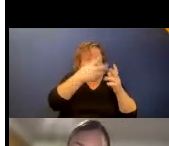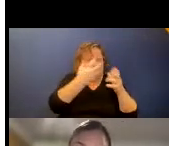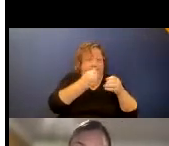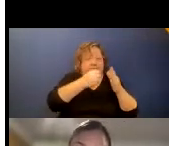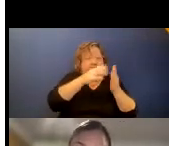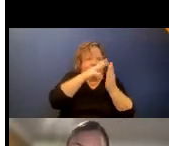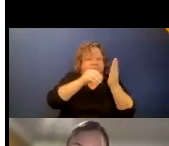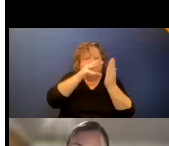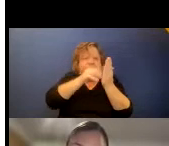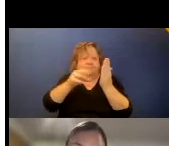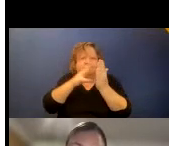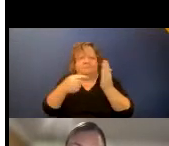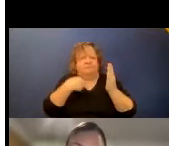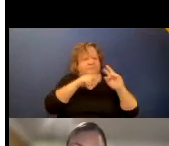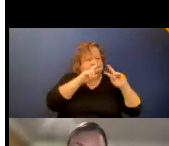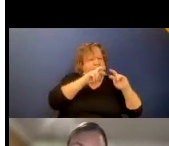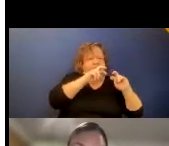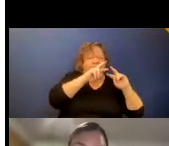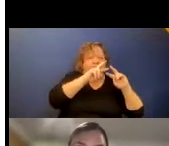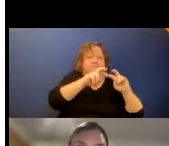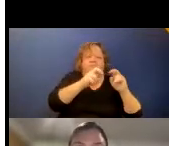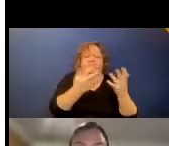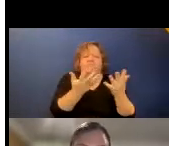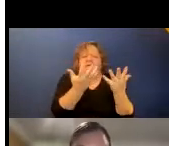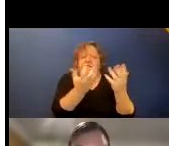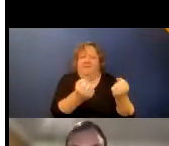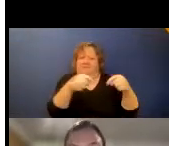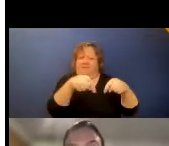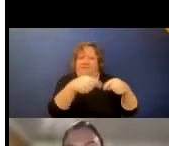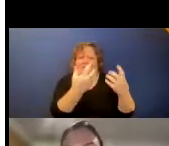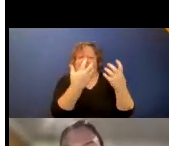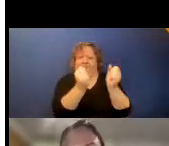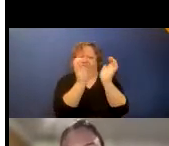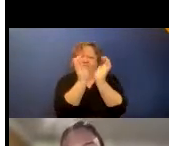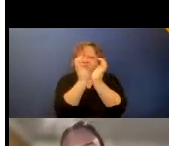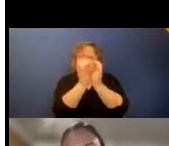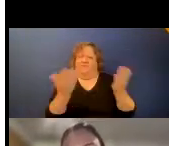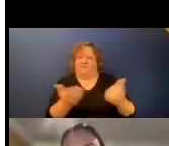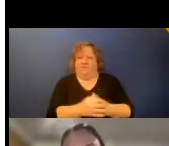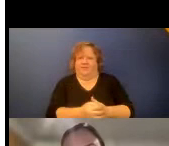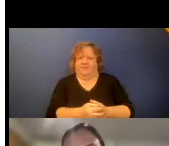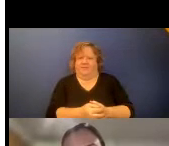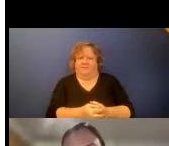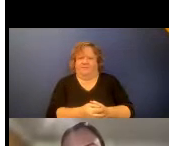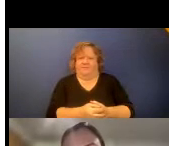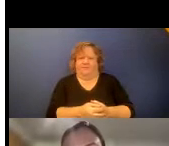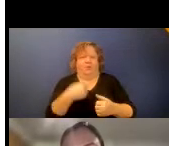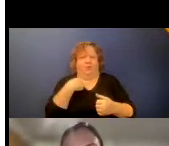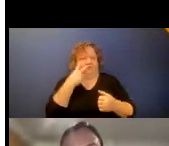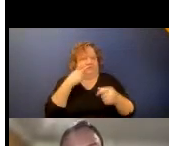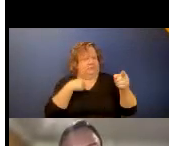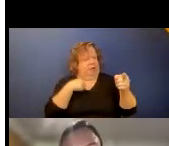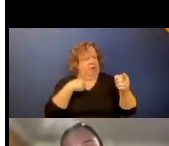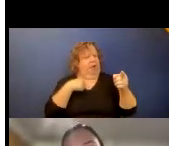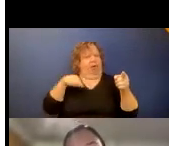the development of this toolkit. And there have been, there's been other meetings as well, which really kind of